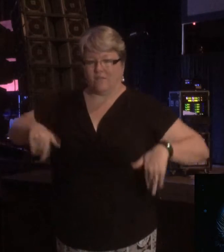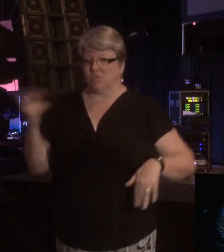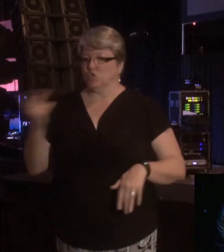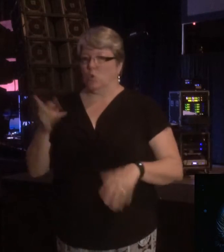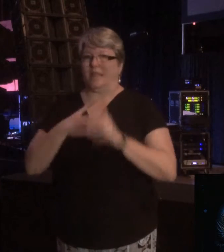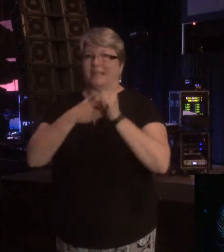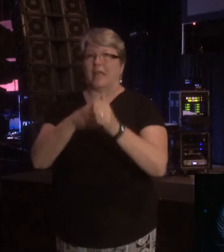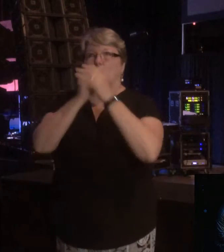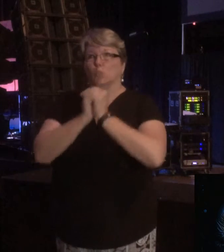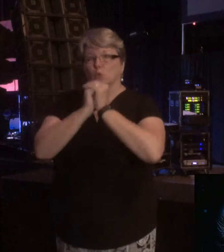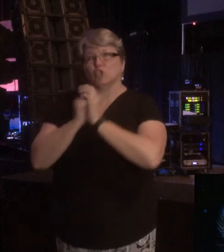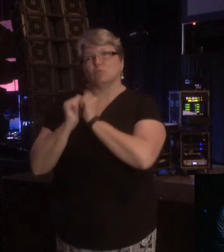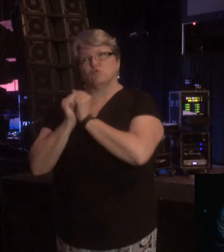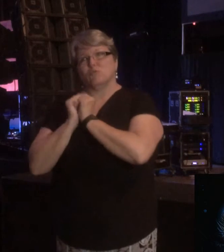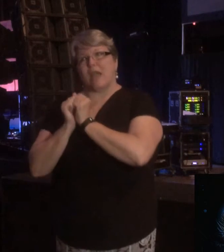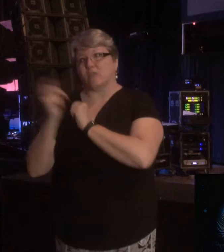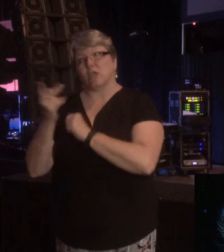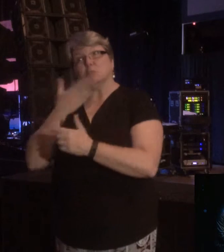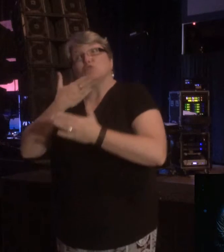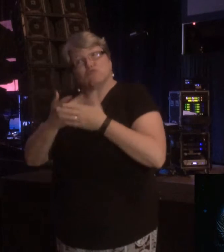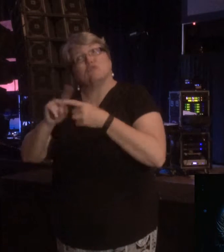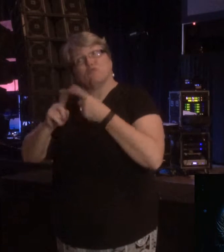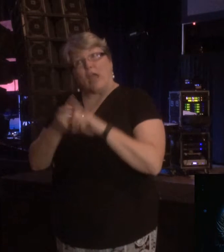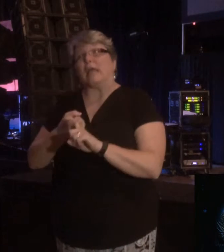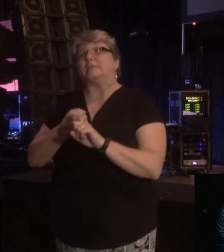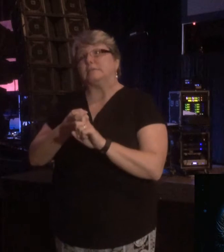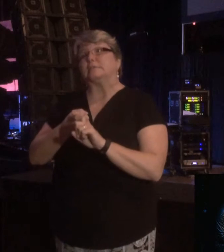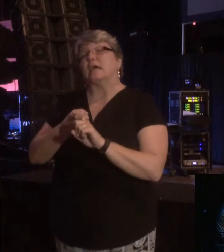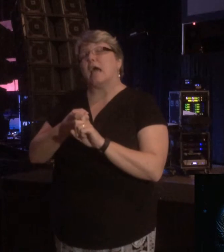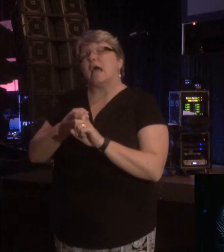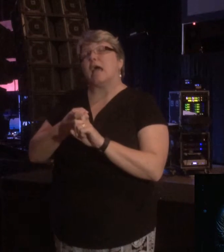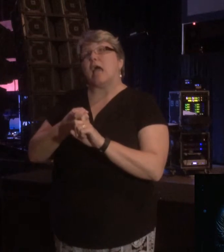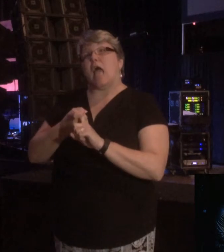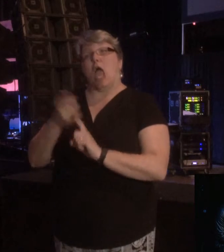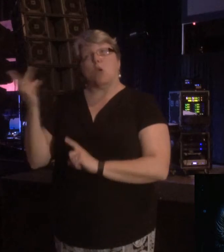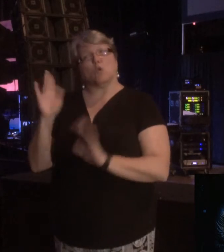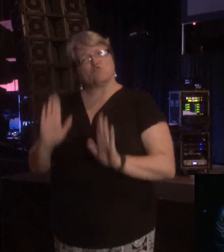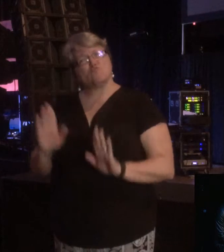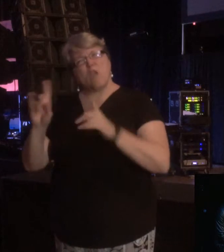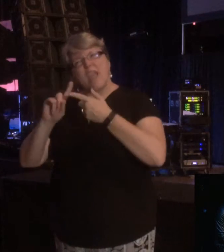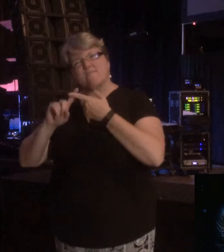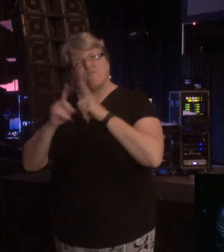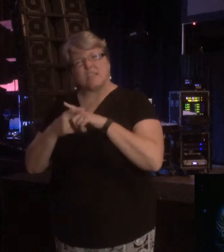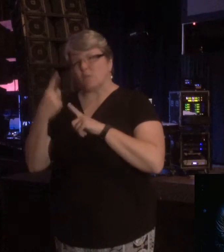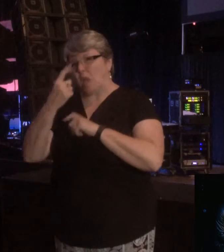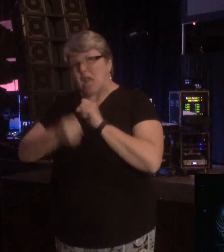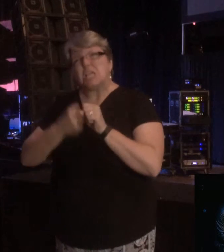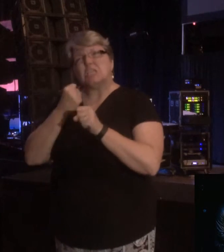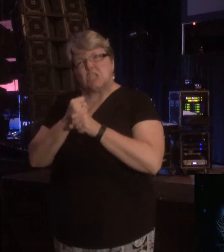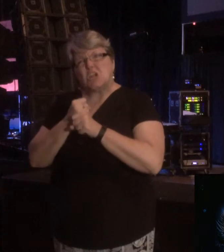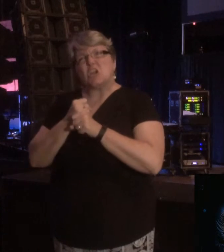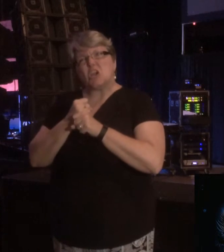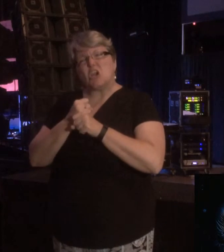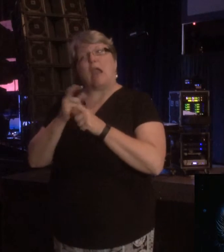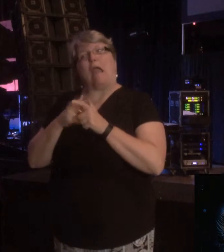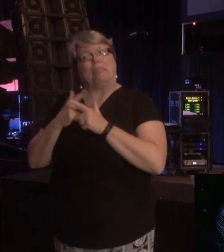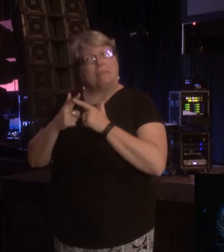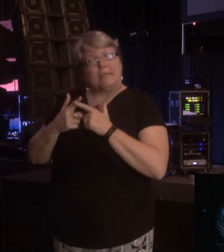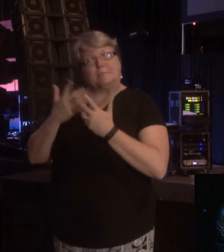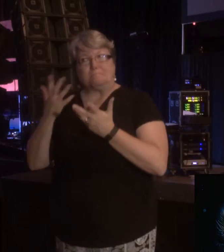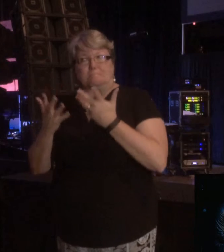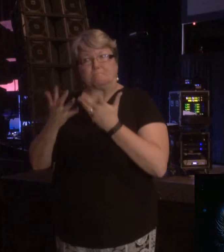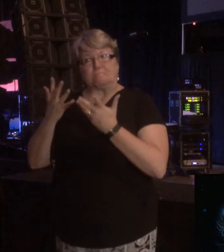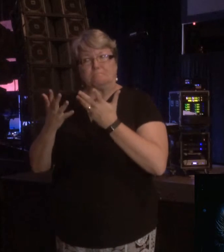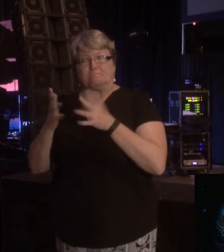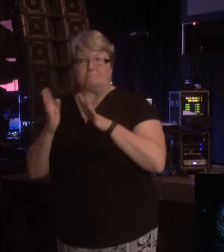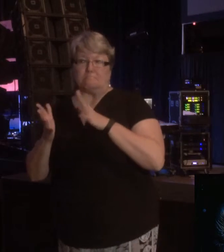way we'd start is give kind of like a 2-3 minute synopsis of our respective dating